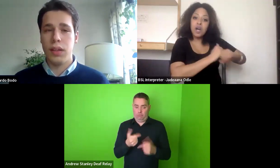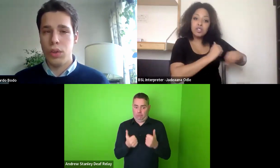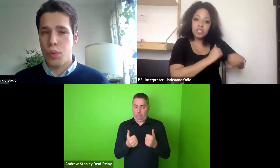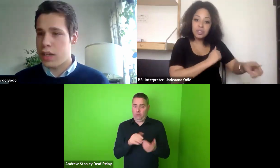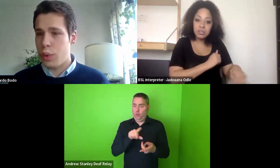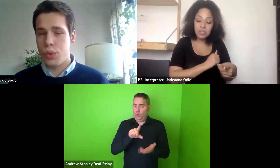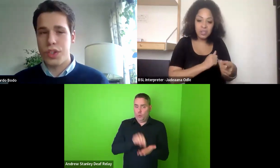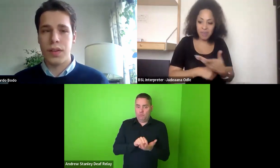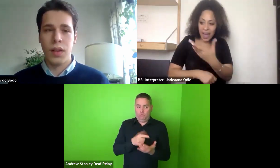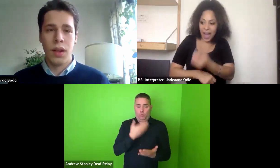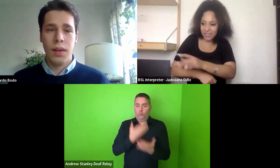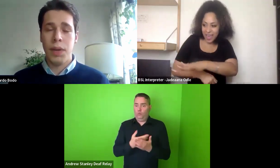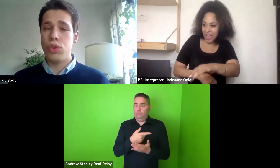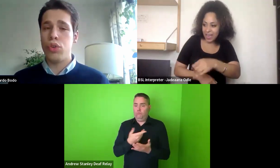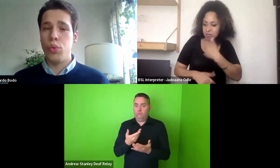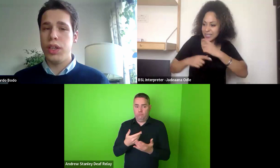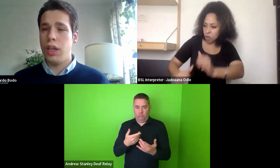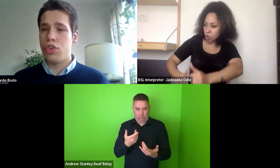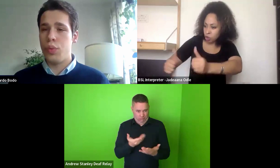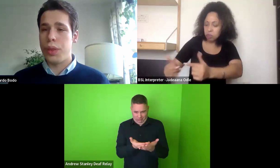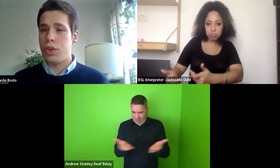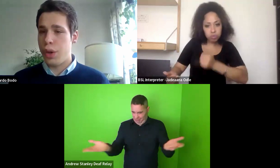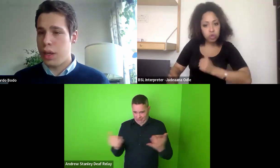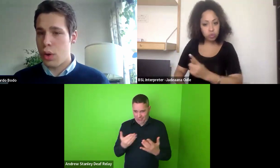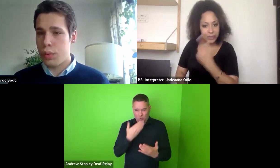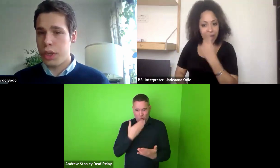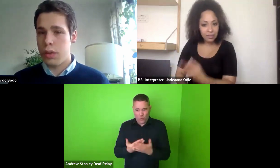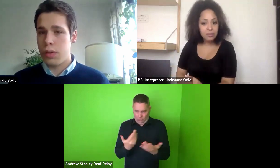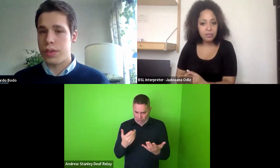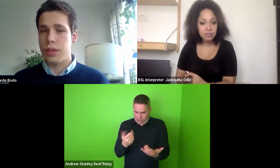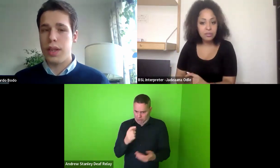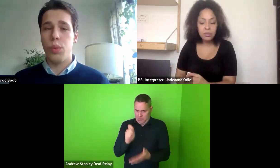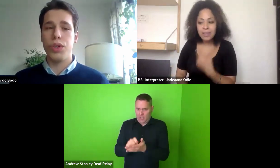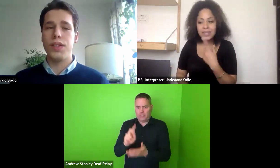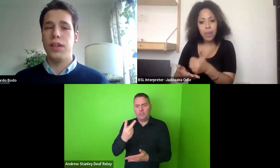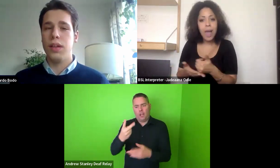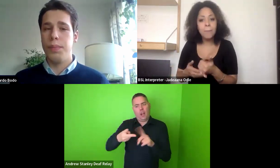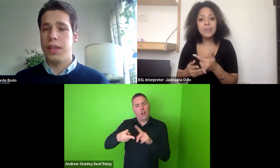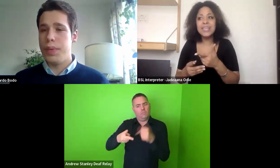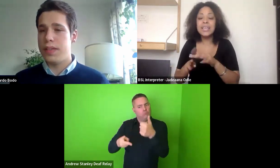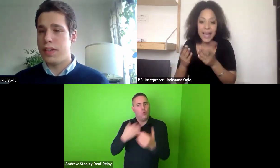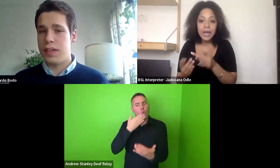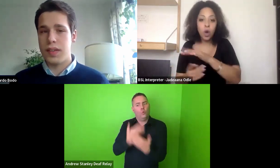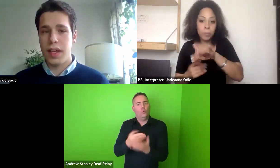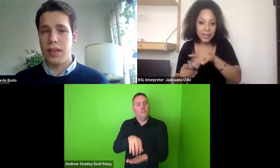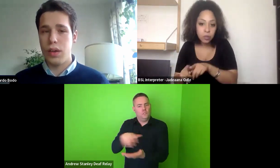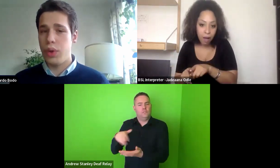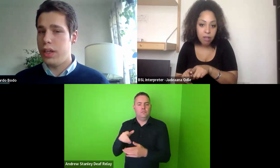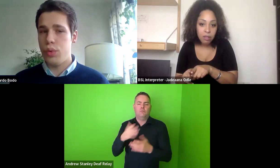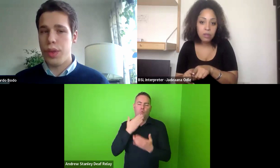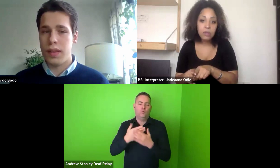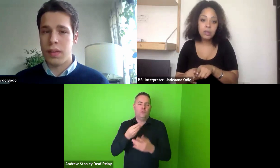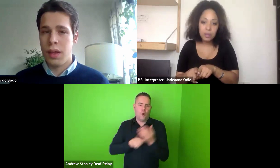been produced, you may as well use it. But also to engage with the sharing economy, because now we're seeing big businesses